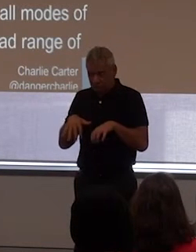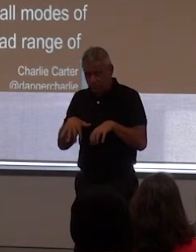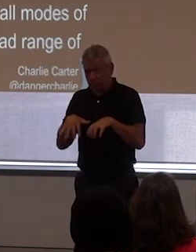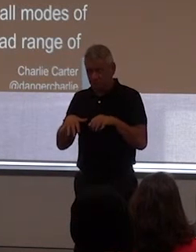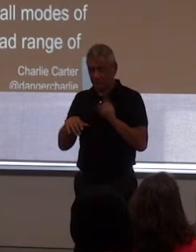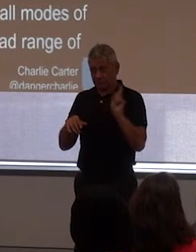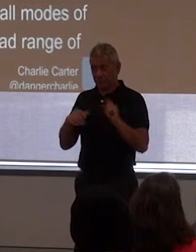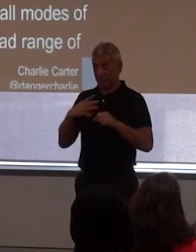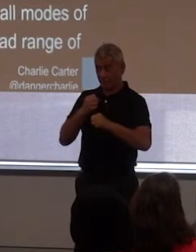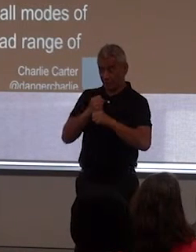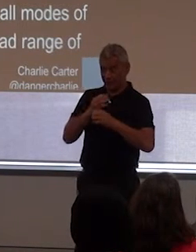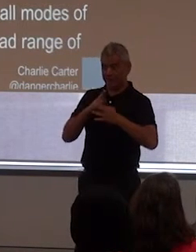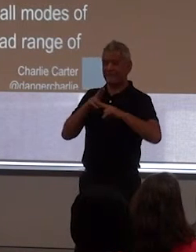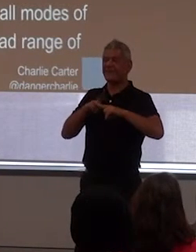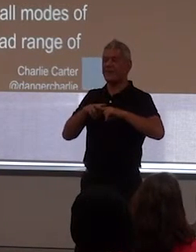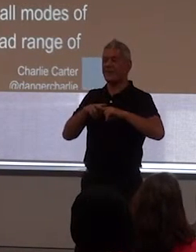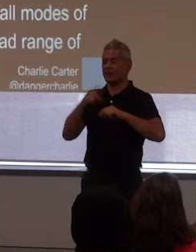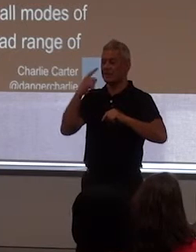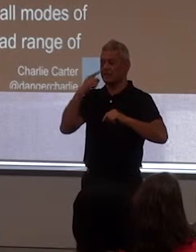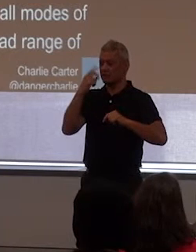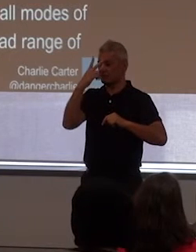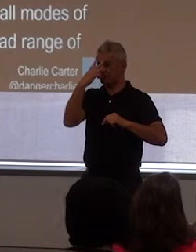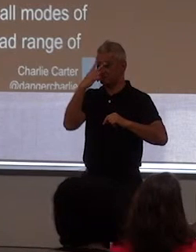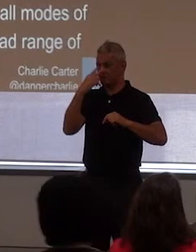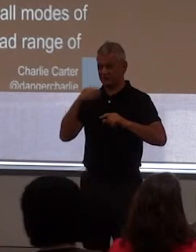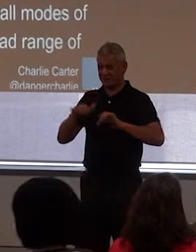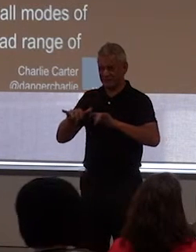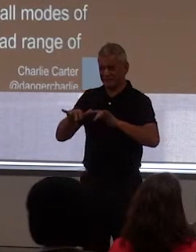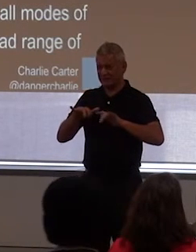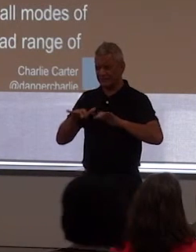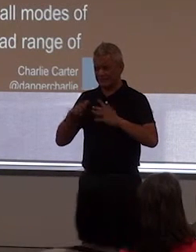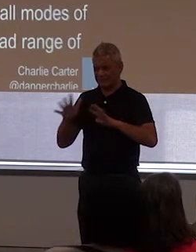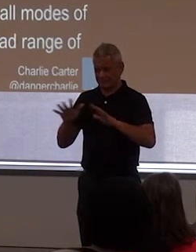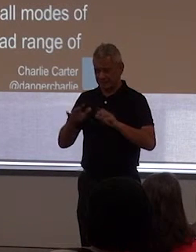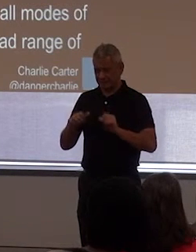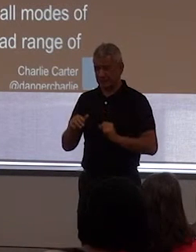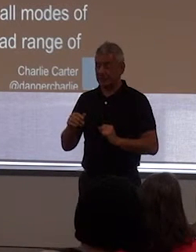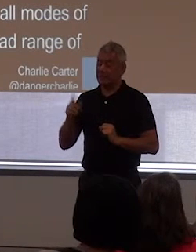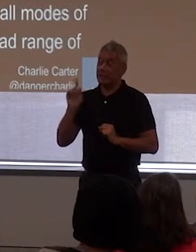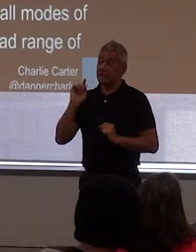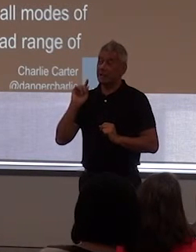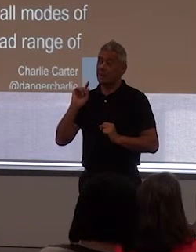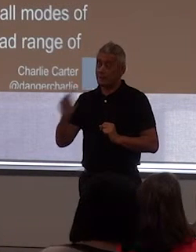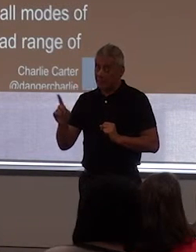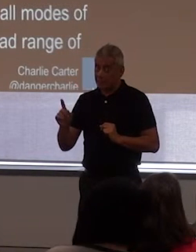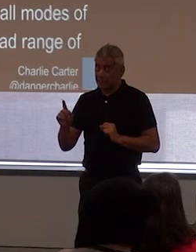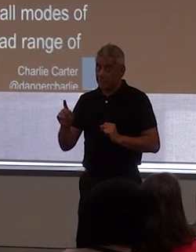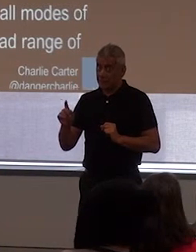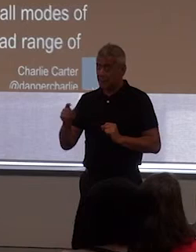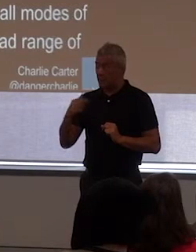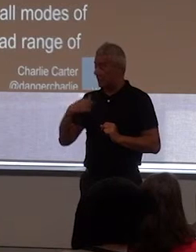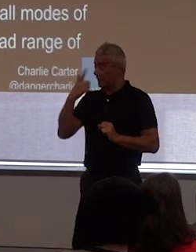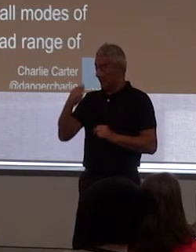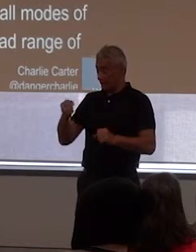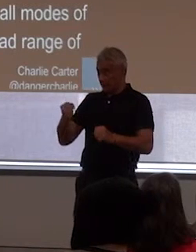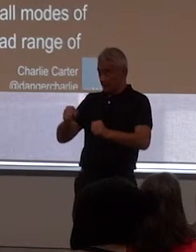But my grandfather, his site's starting to go. He's having trouble getting it, but he can enlarge the text. The site is a